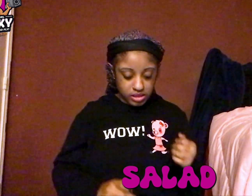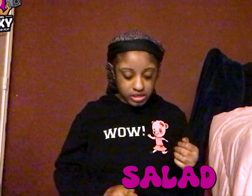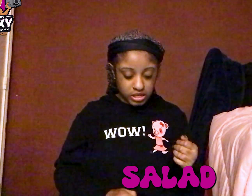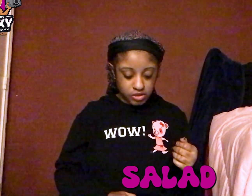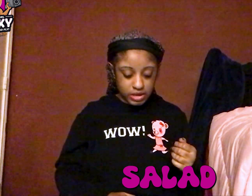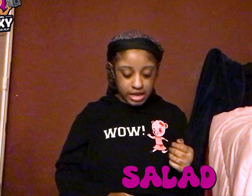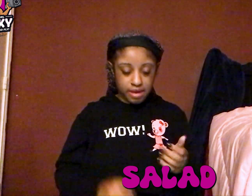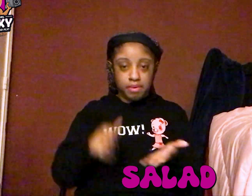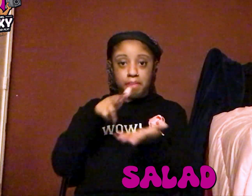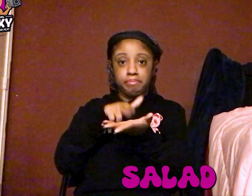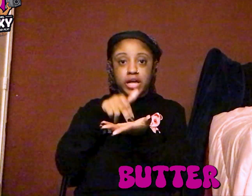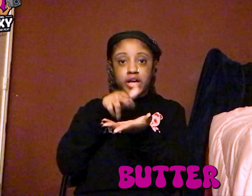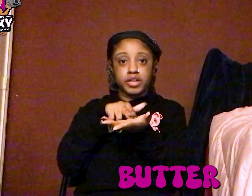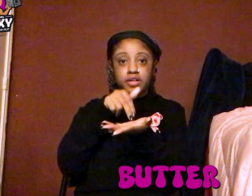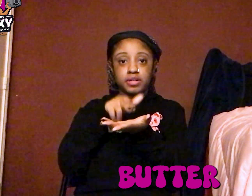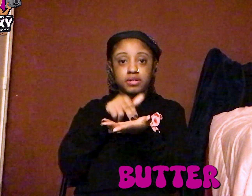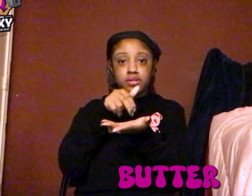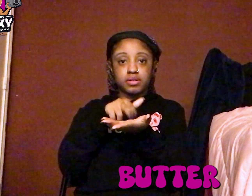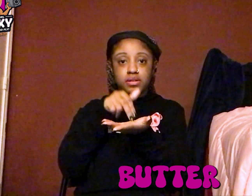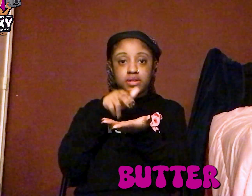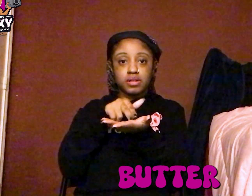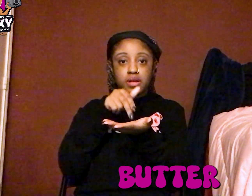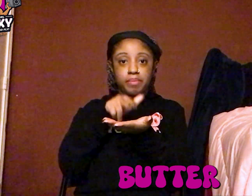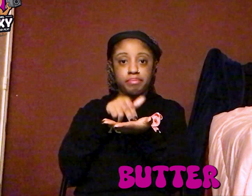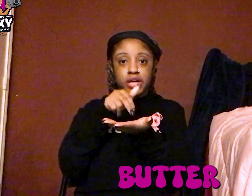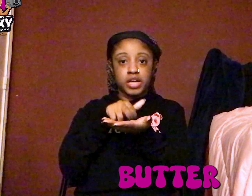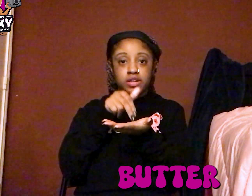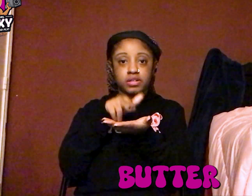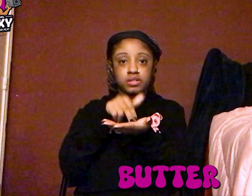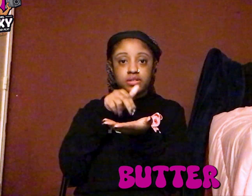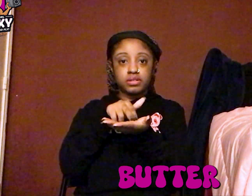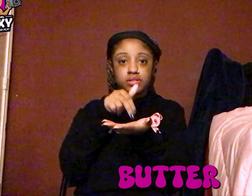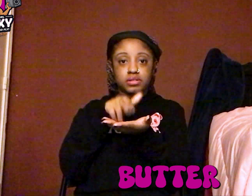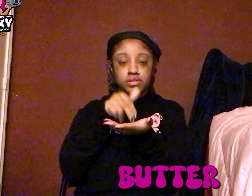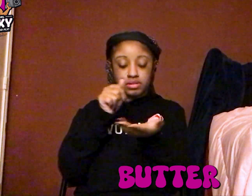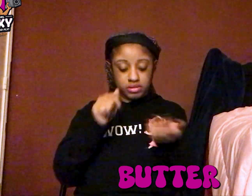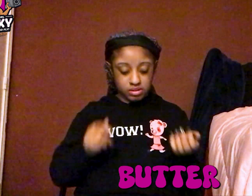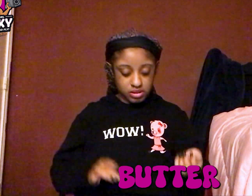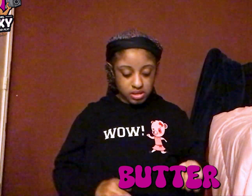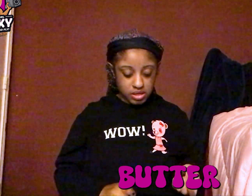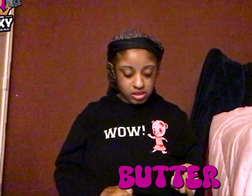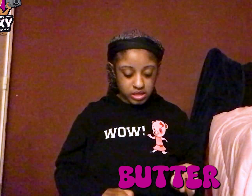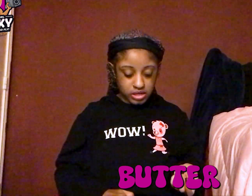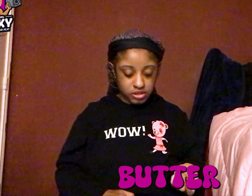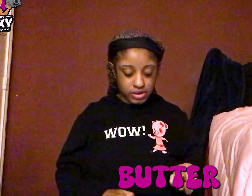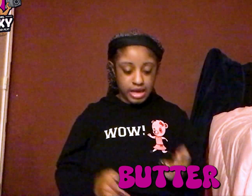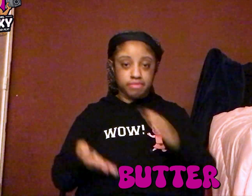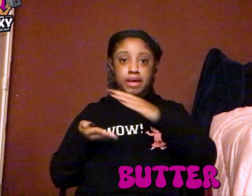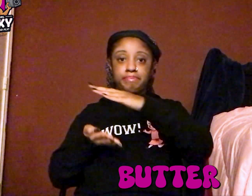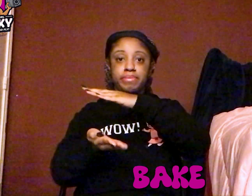Then you have butter. Butter. Then you have